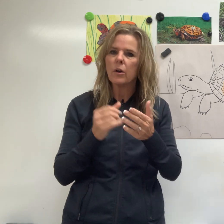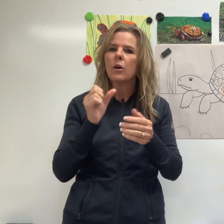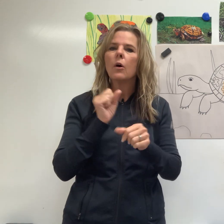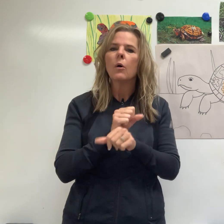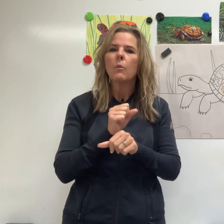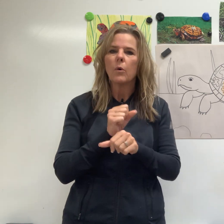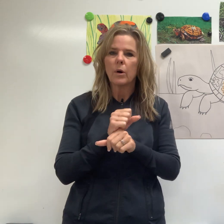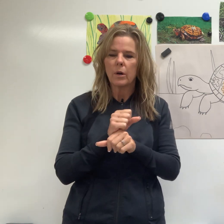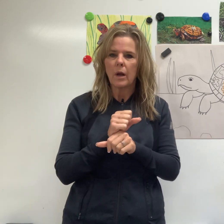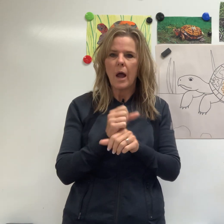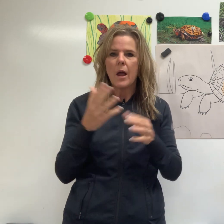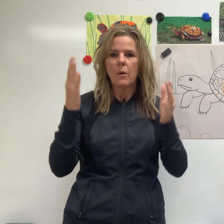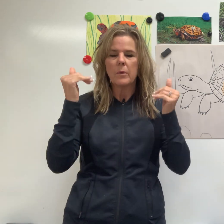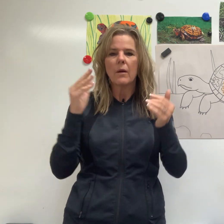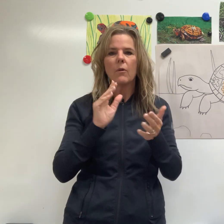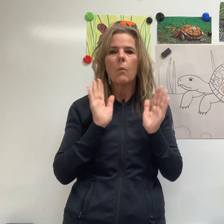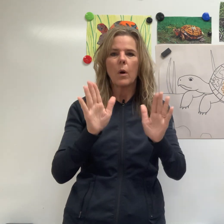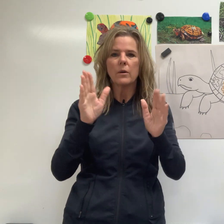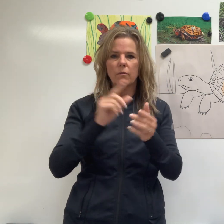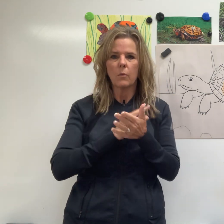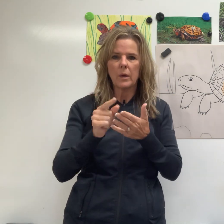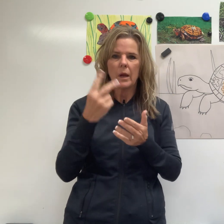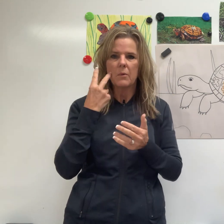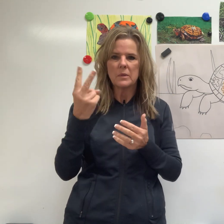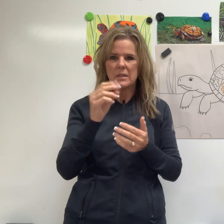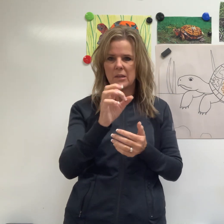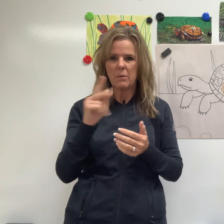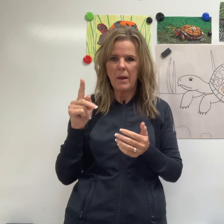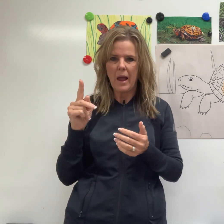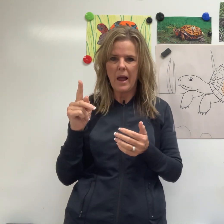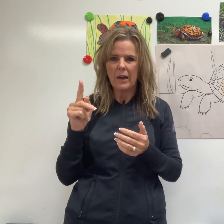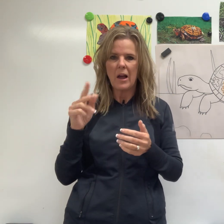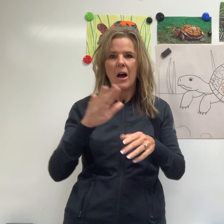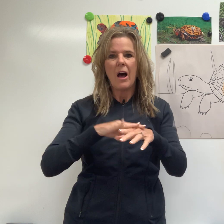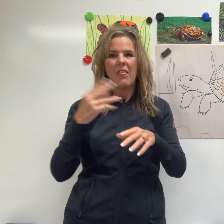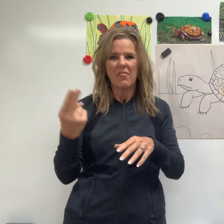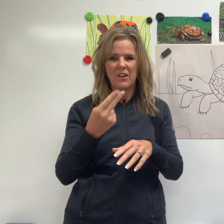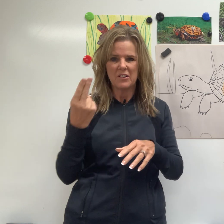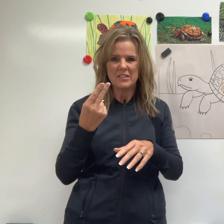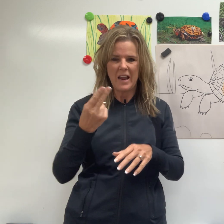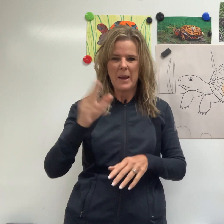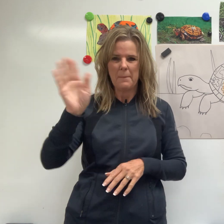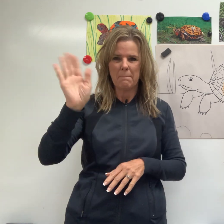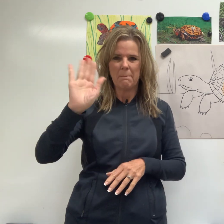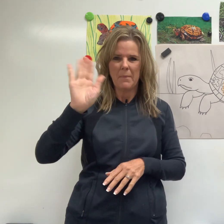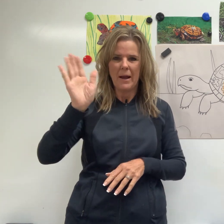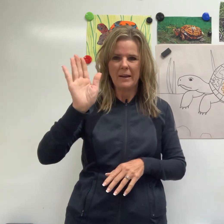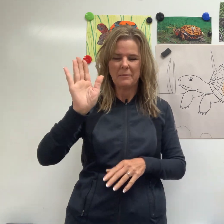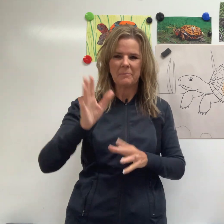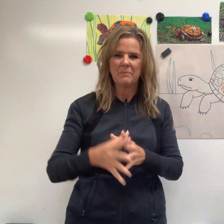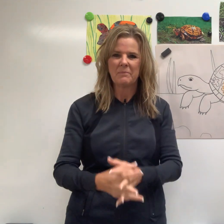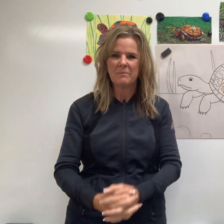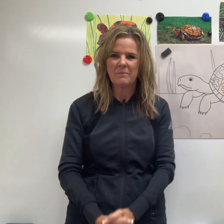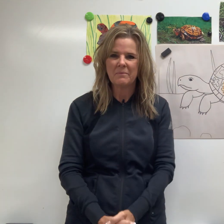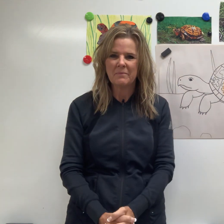friends, and I hope you have a wonderful week, and we will see you back on Thursday. Bye, warriors.